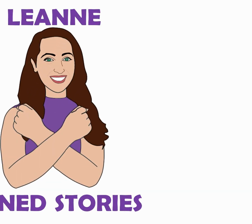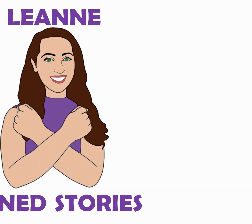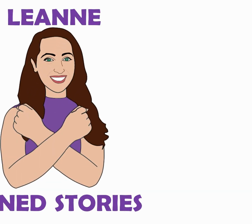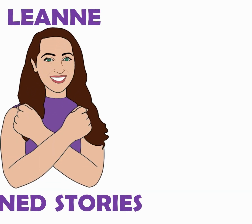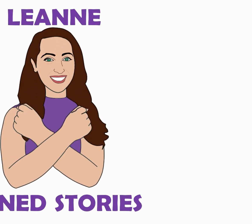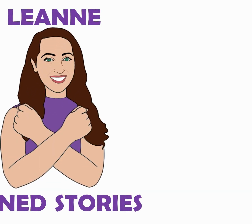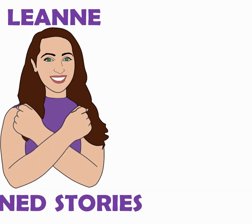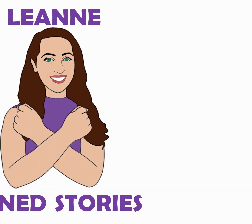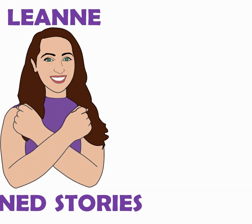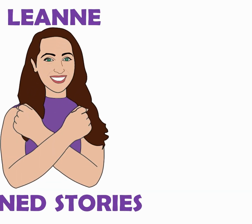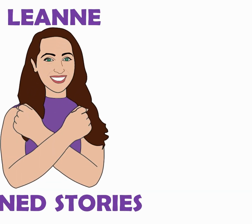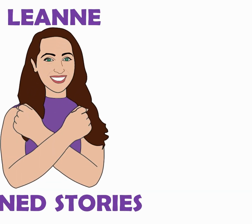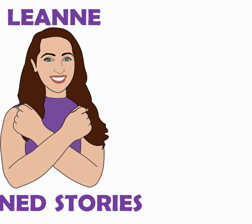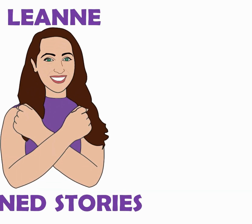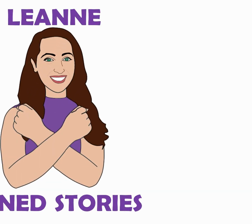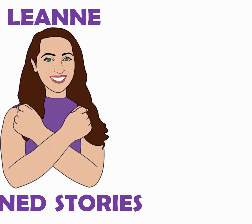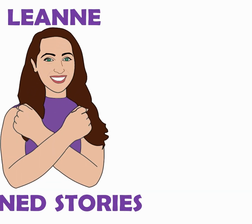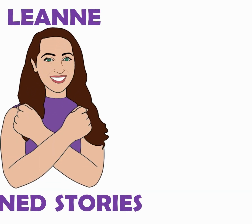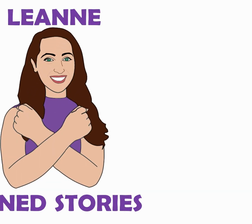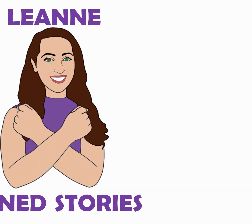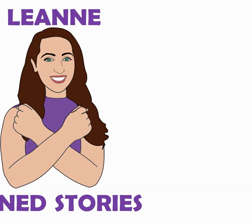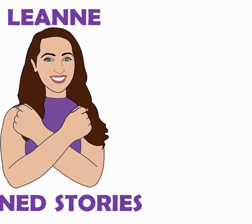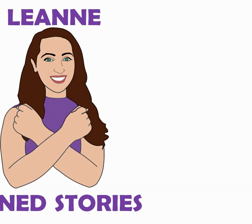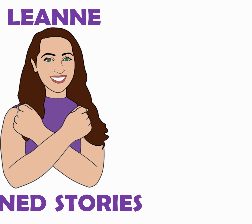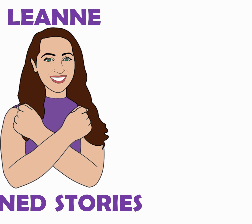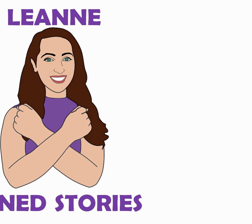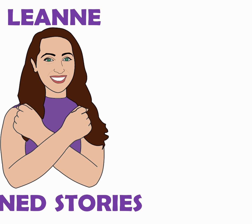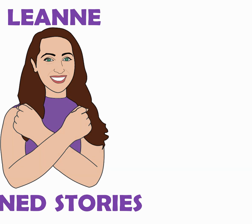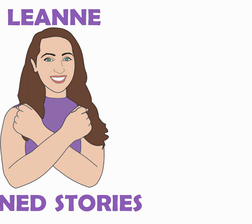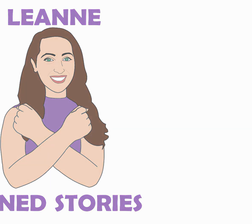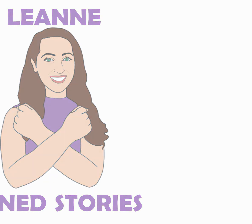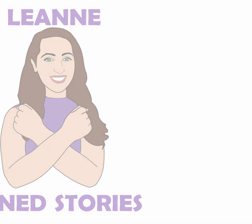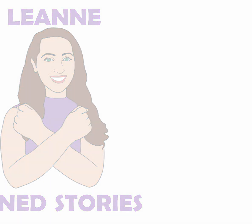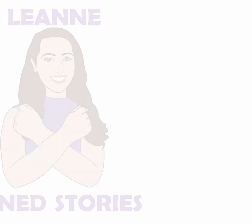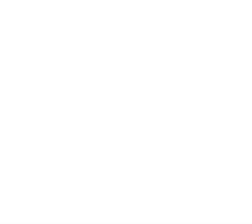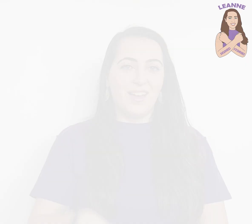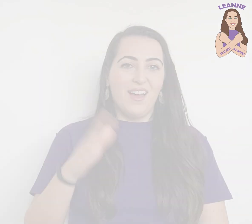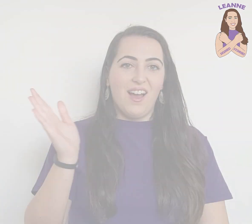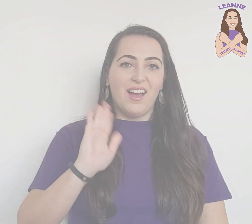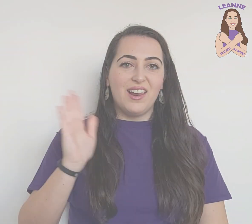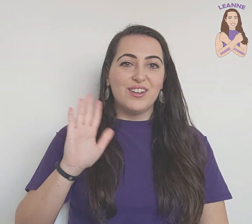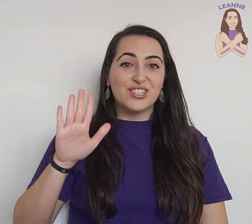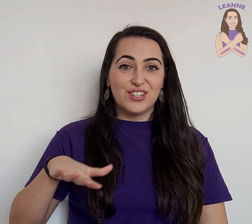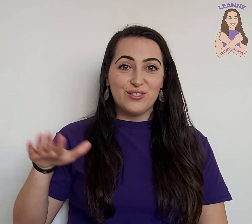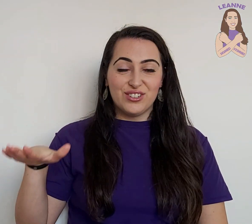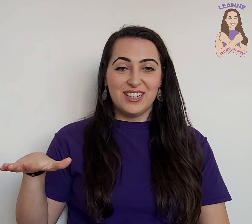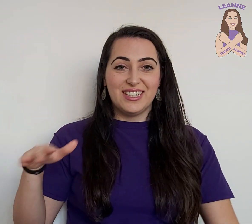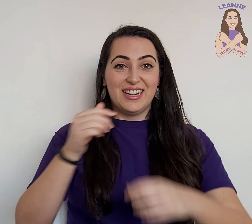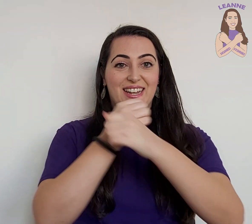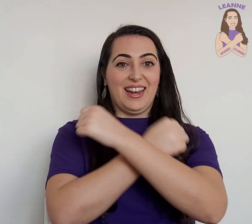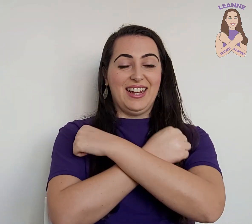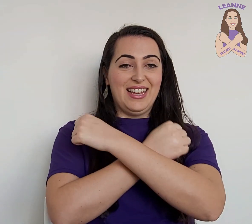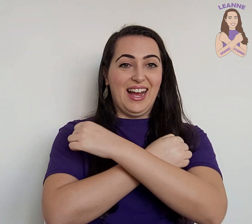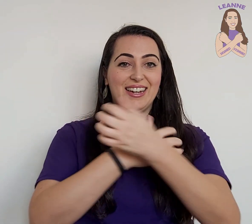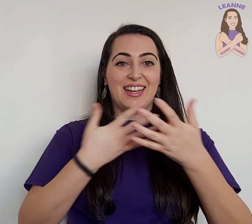Bedtime Stories! Yay! Hello children, Leanne